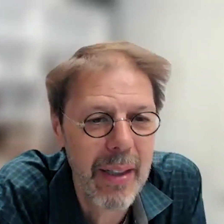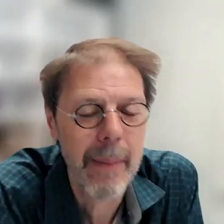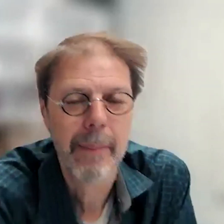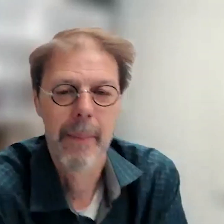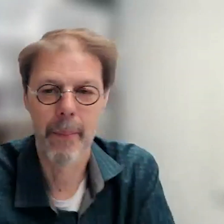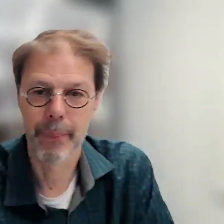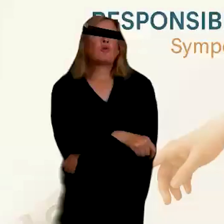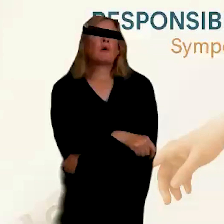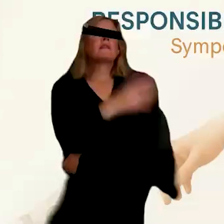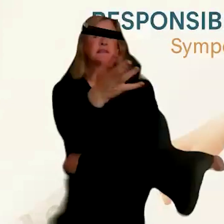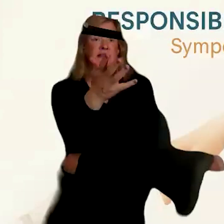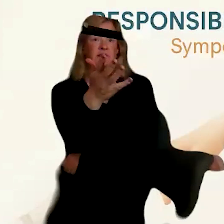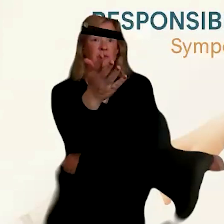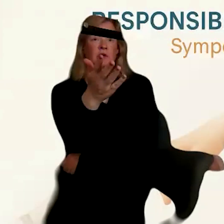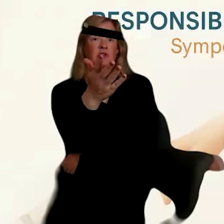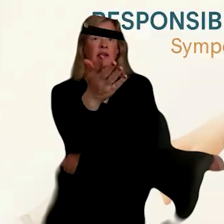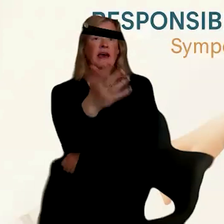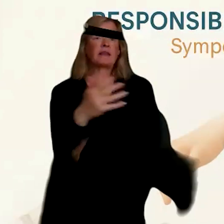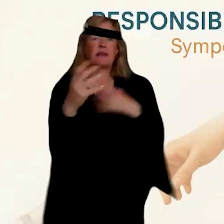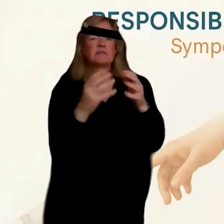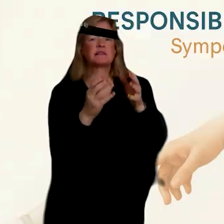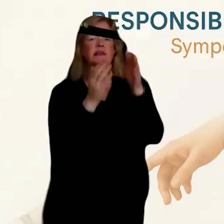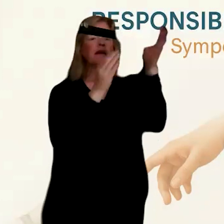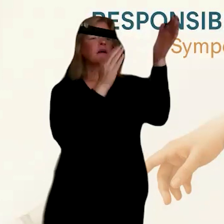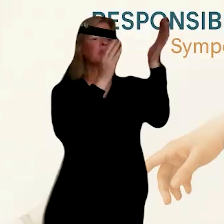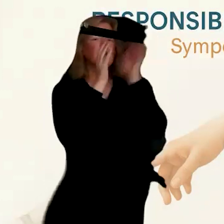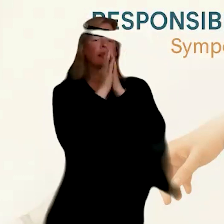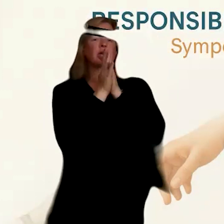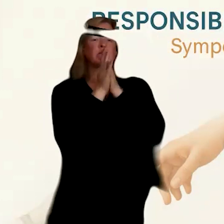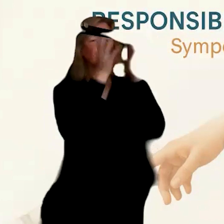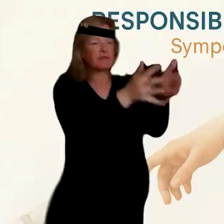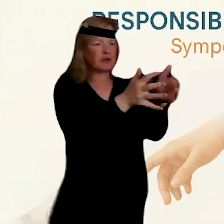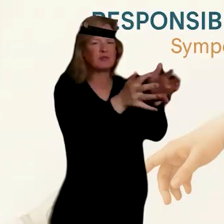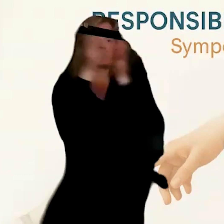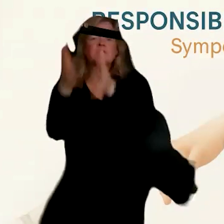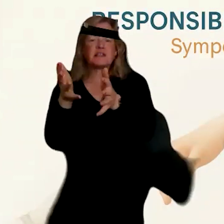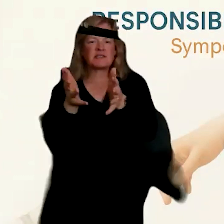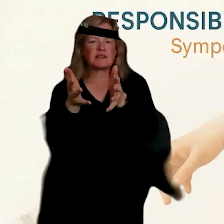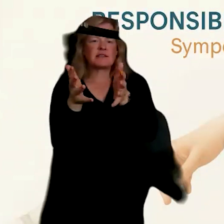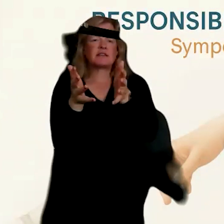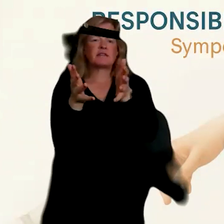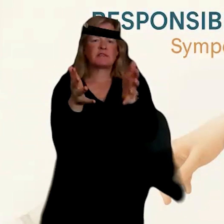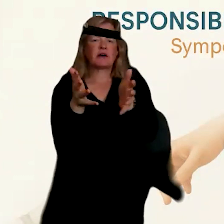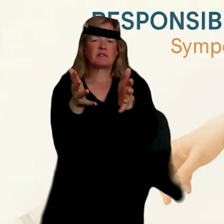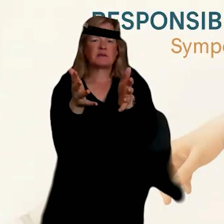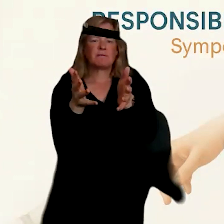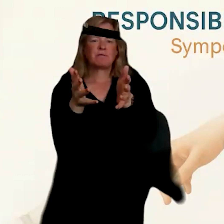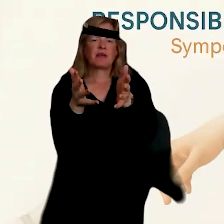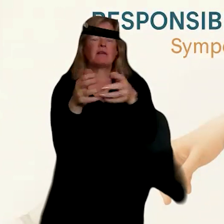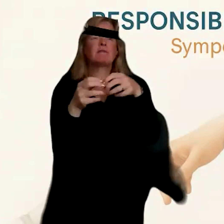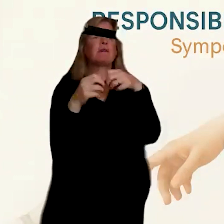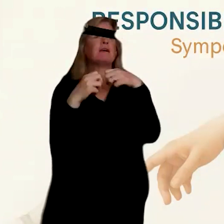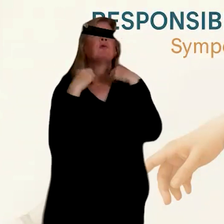to you, Vivienne. So one of the incentives we want to look at is the sort of user citizen incentive